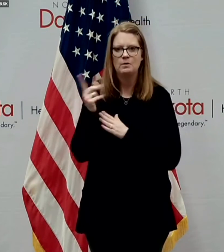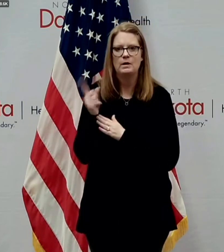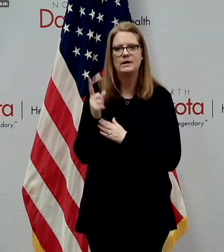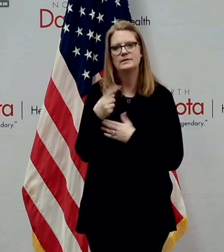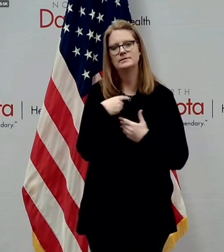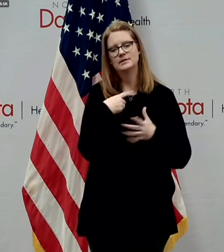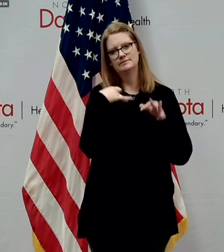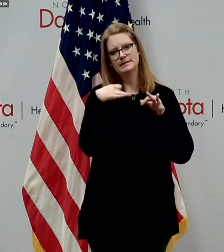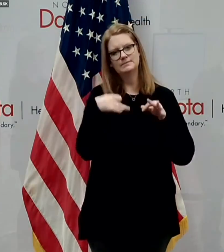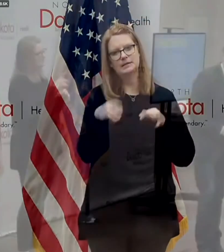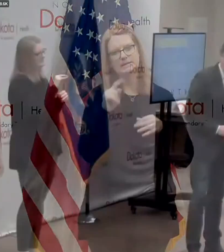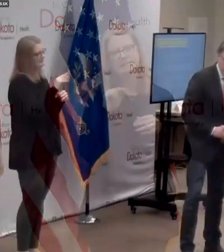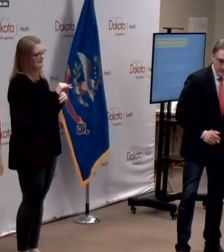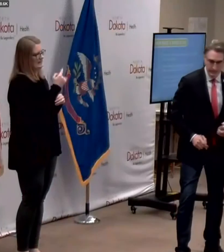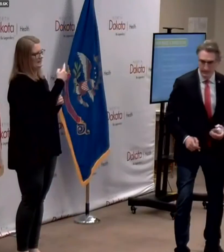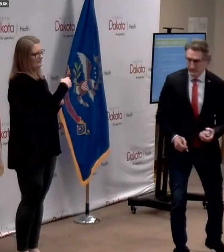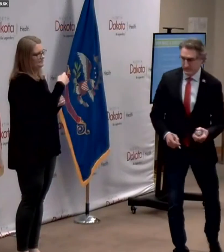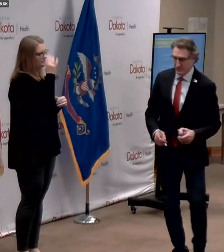tell you about the surge plan.